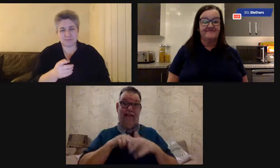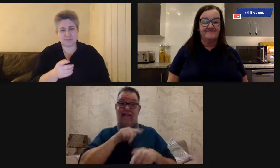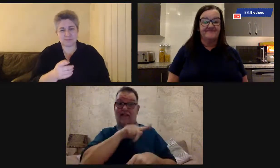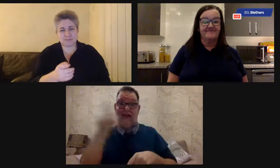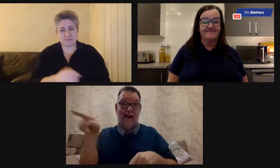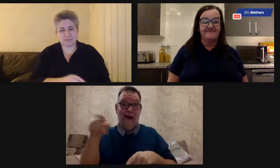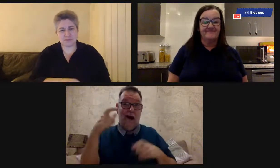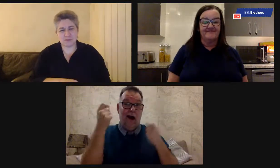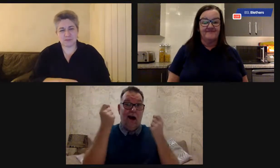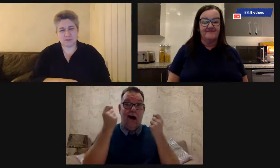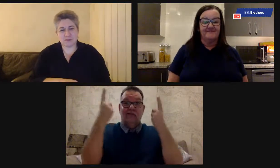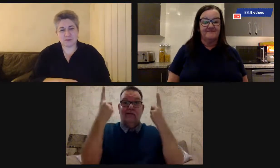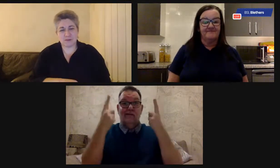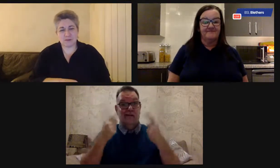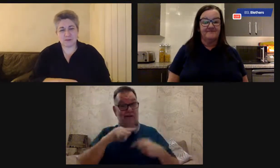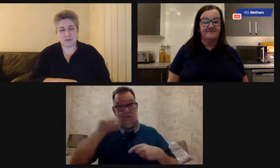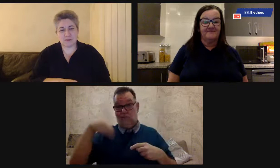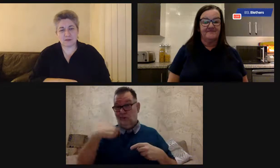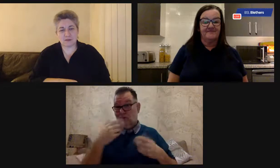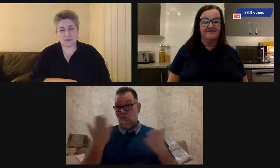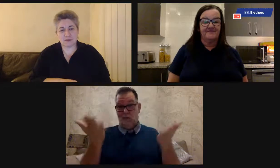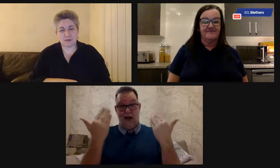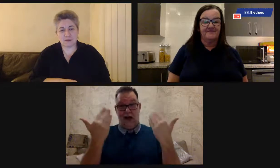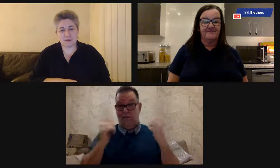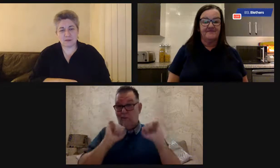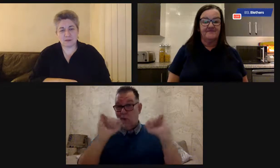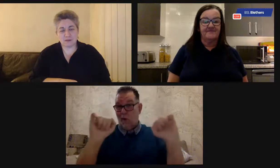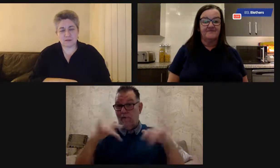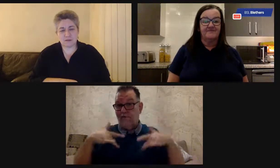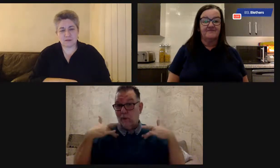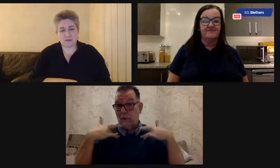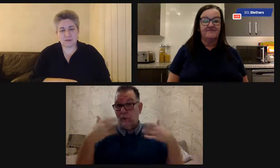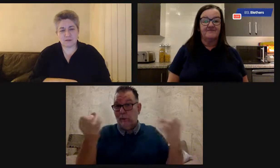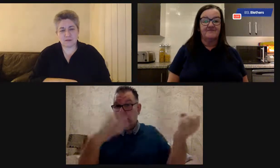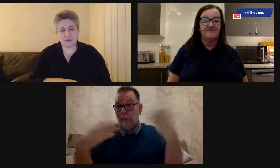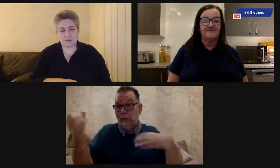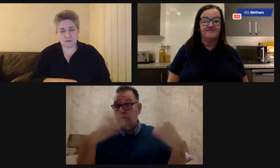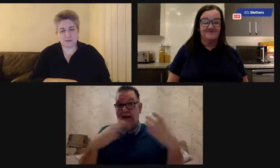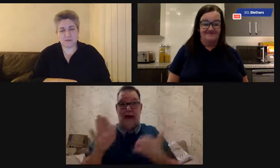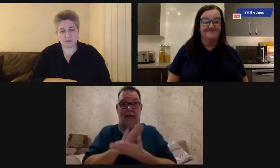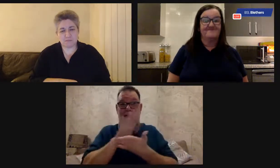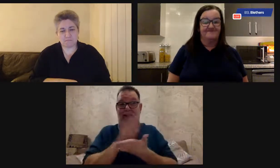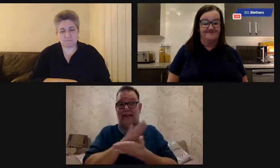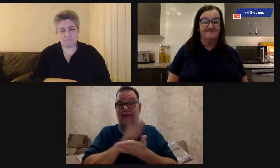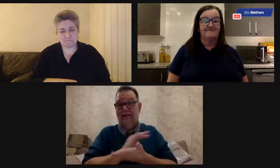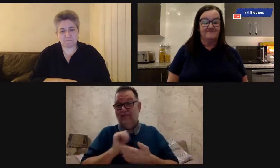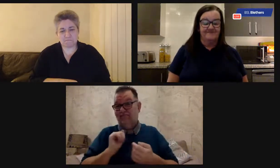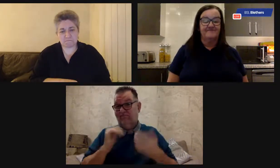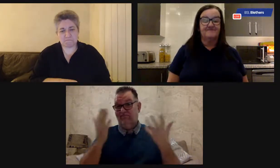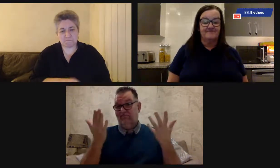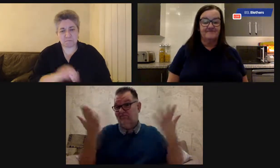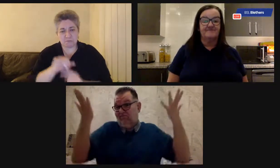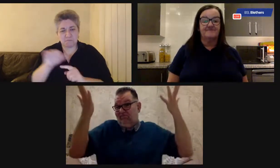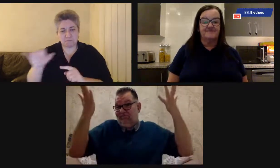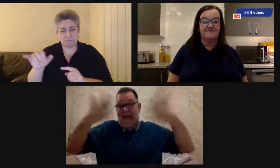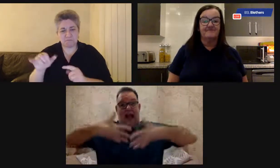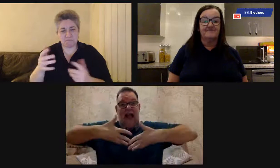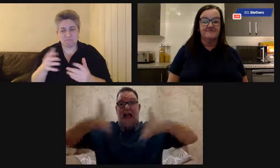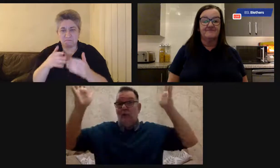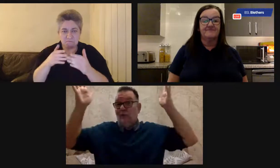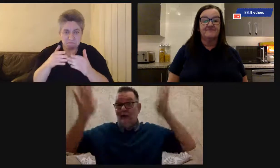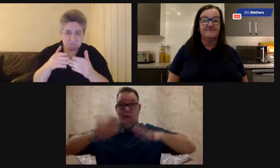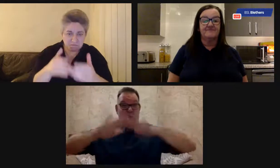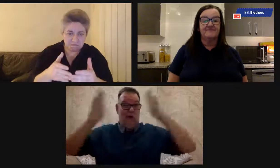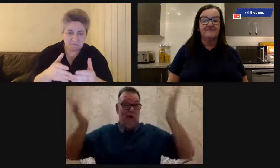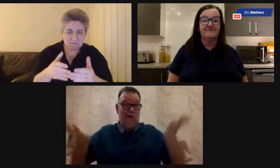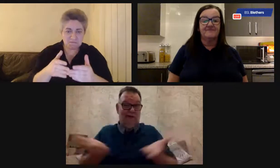us, and we'll just keep coming up with ideas. And if there's enough people that want to do that, and our people are supportive, then